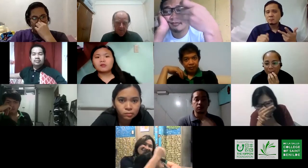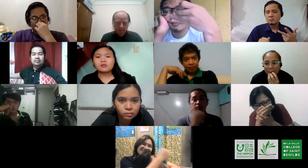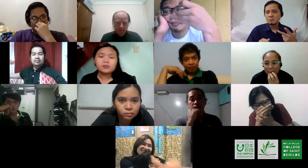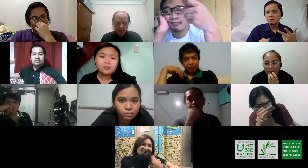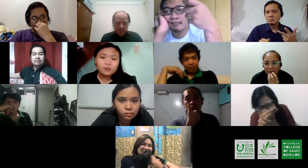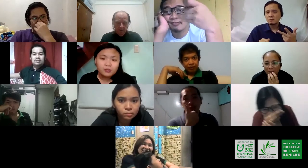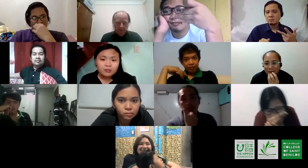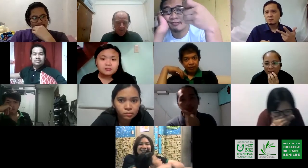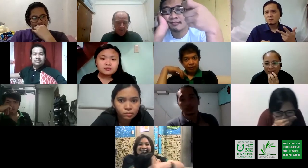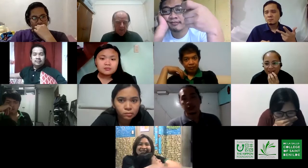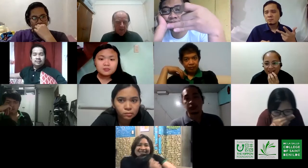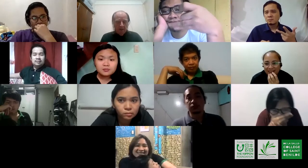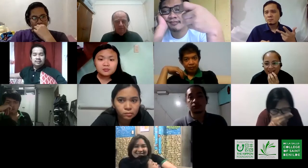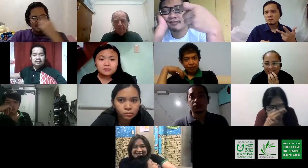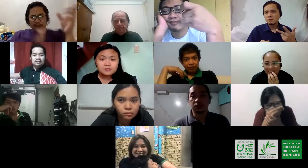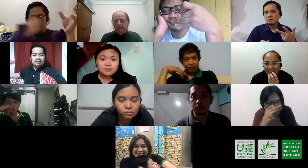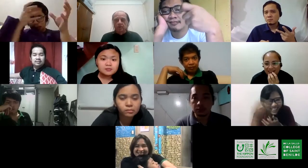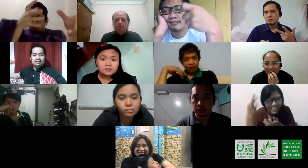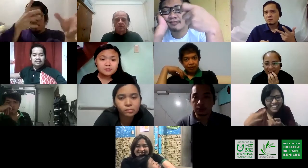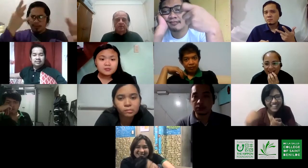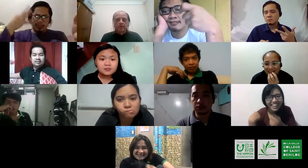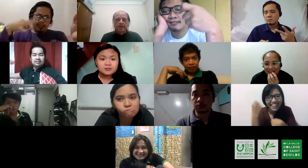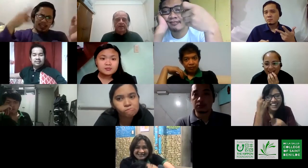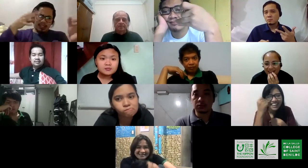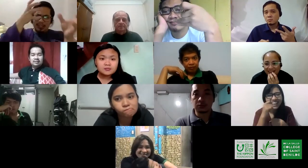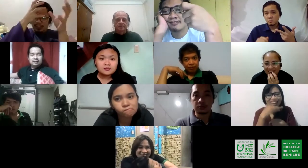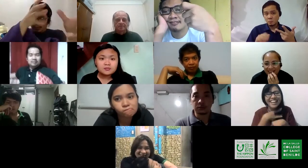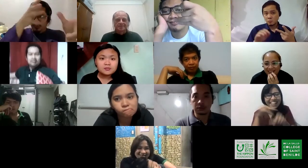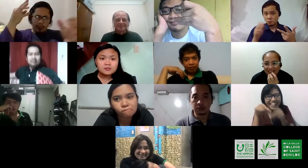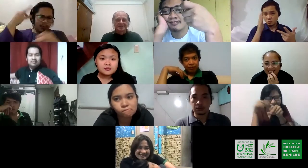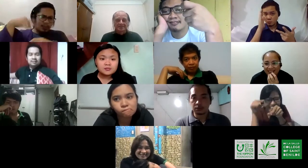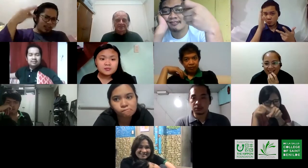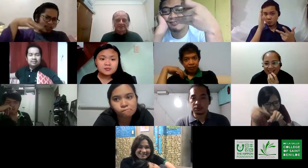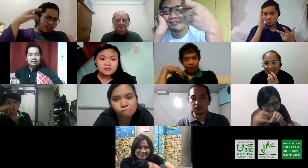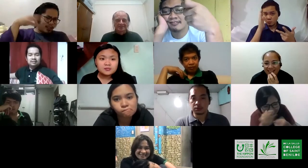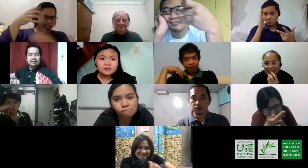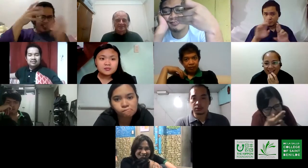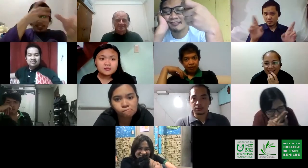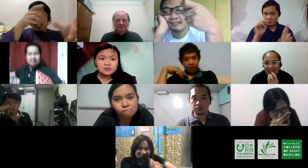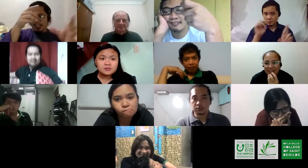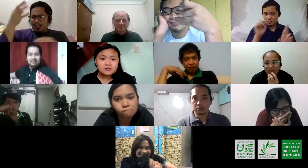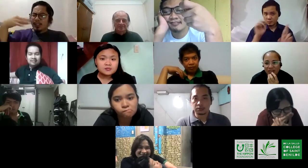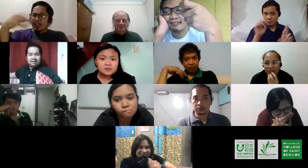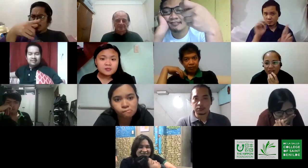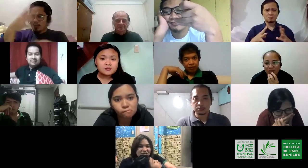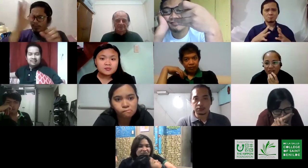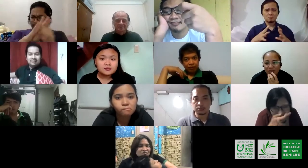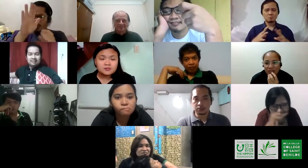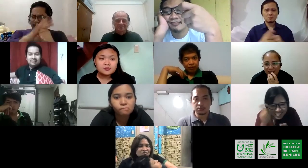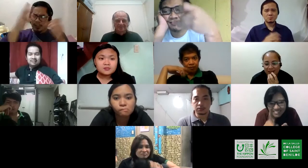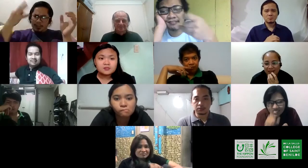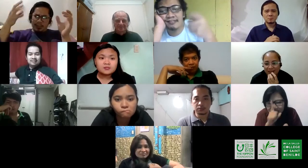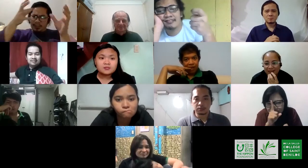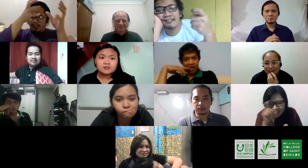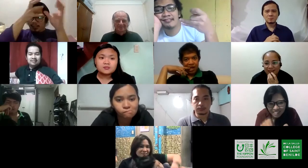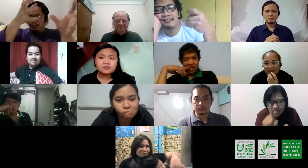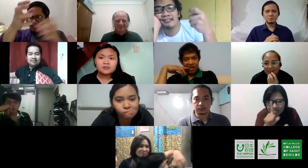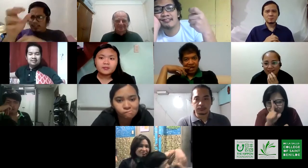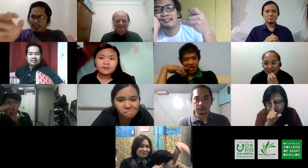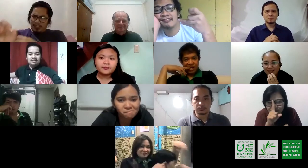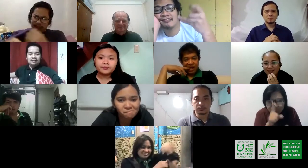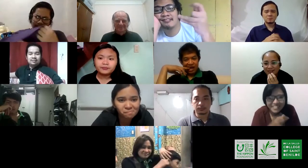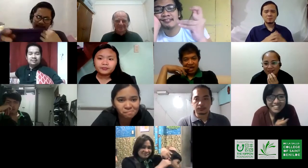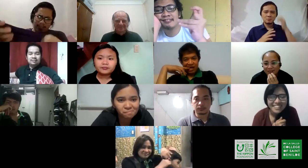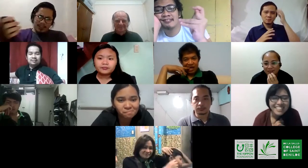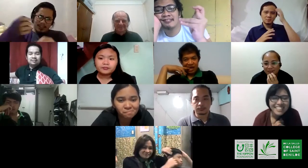asking. If you think you're going to be ready. Nathaniel is saying Thursday.